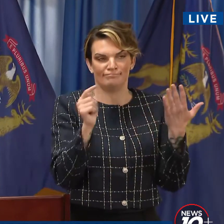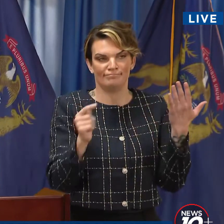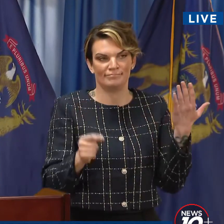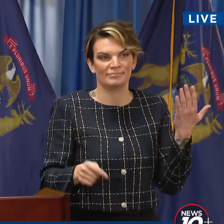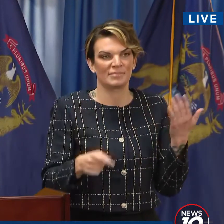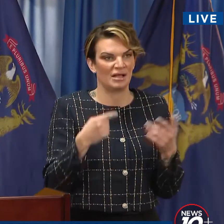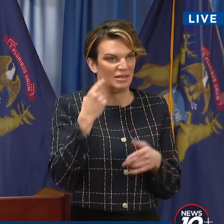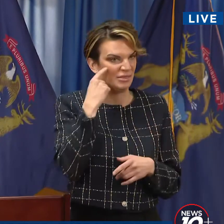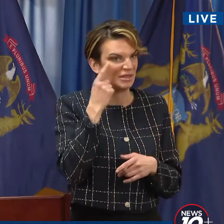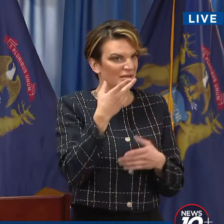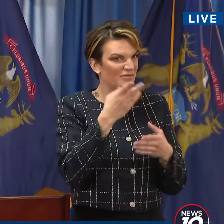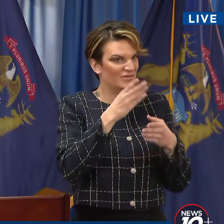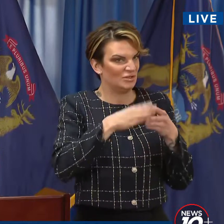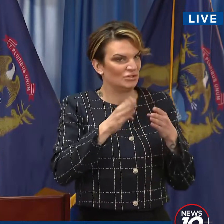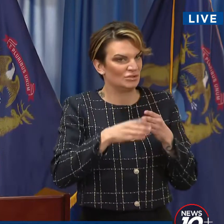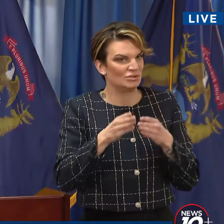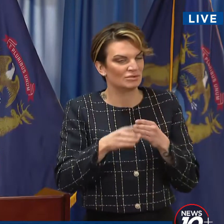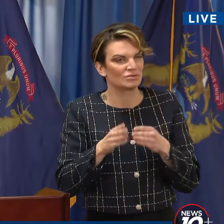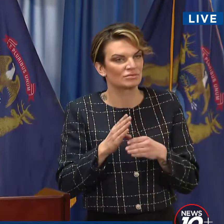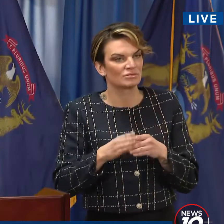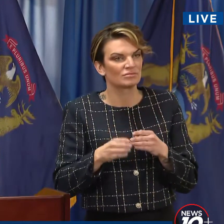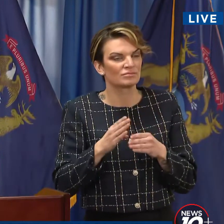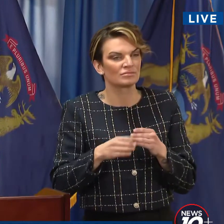been finished. They've all now finished.